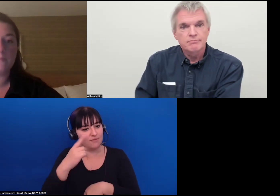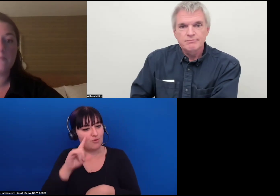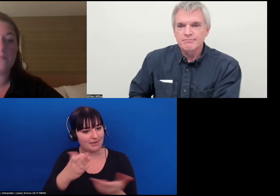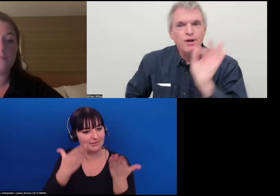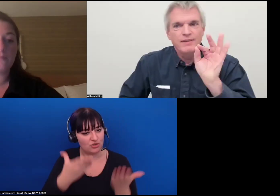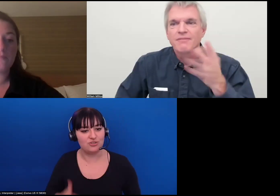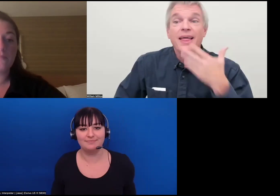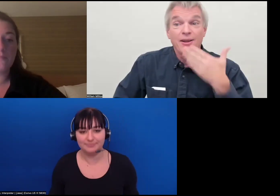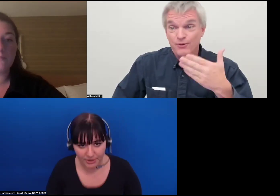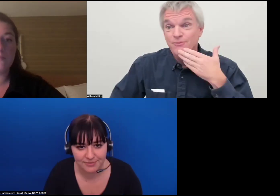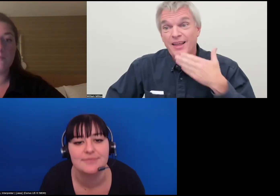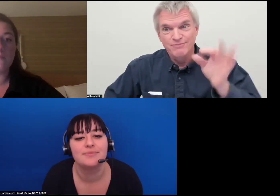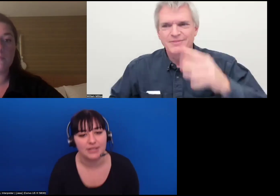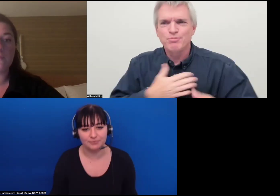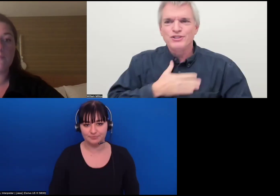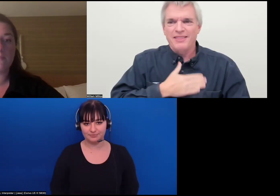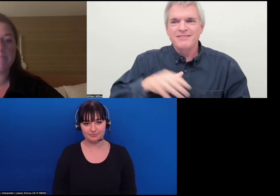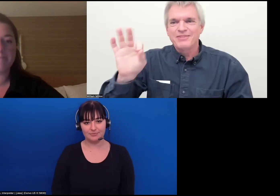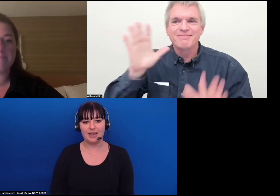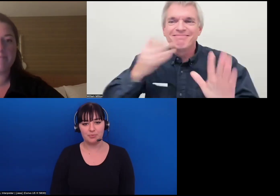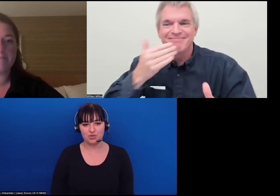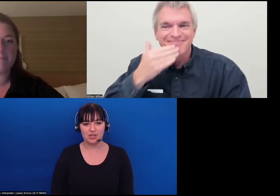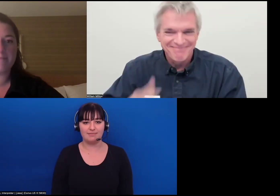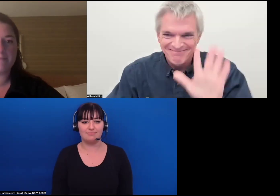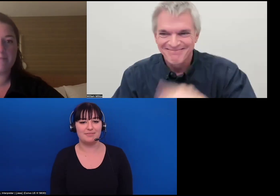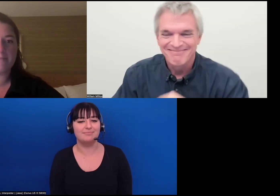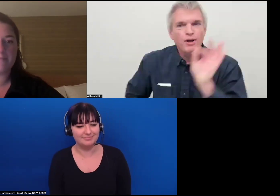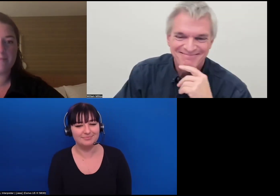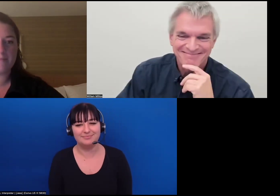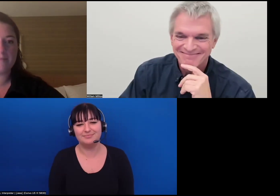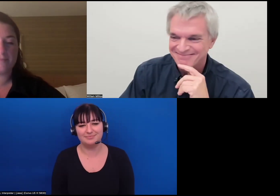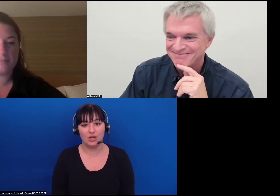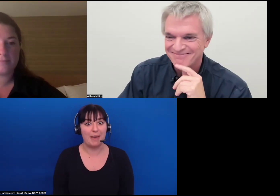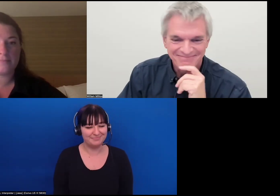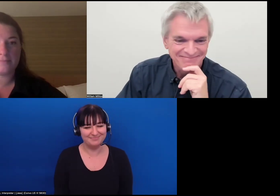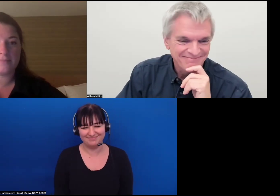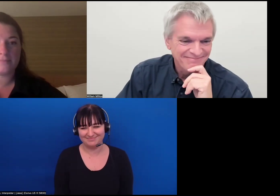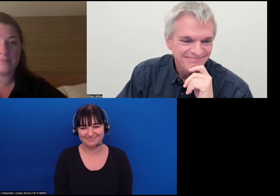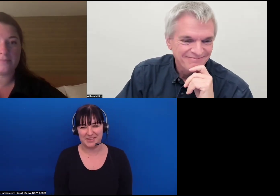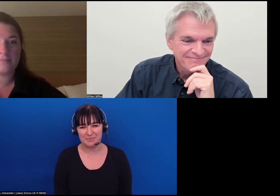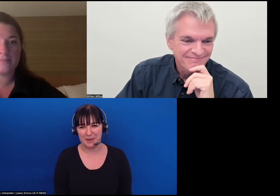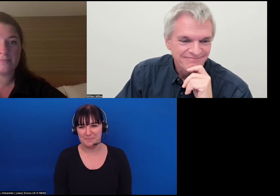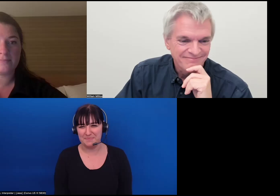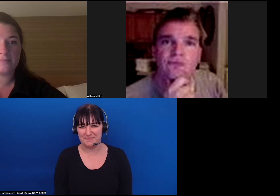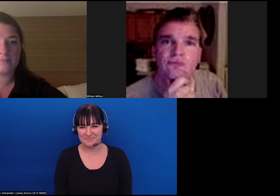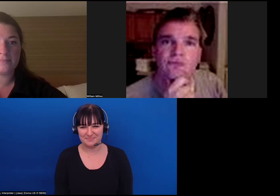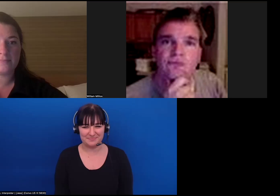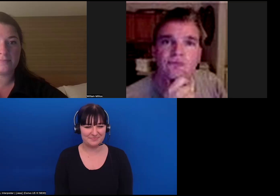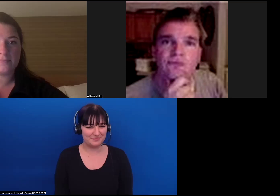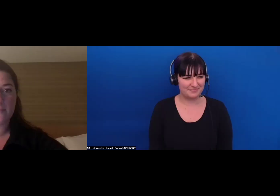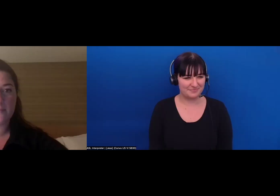suggestion. Perfect. Thank you. I appreciate that comment. Thank you. Bye.